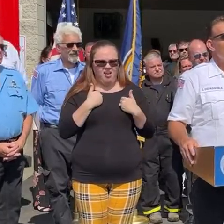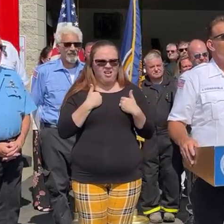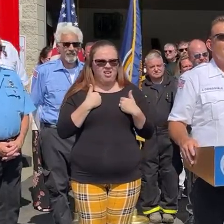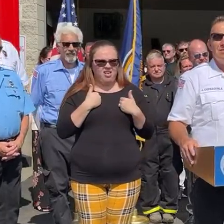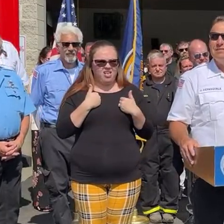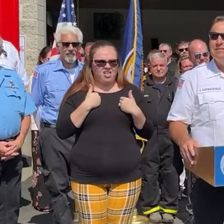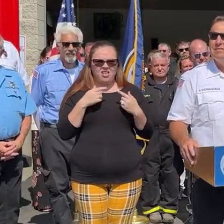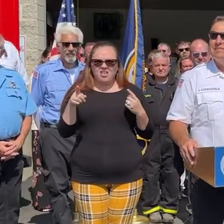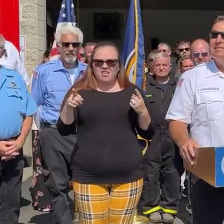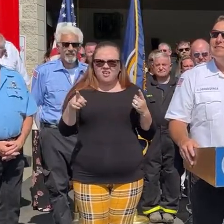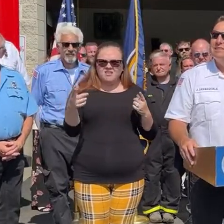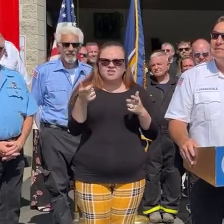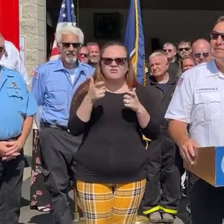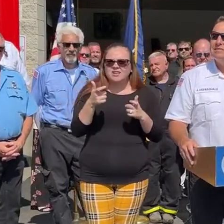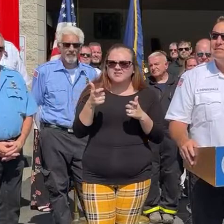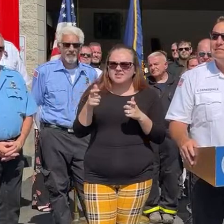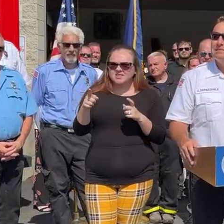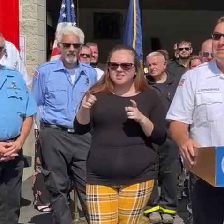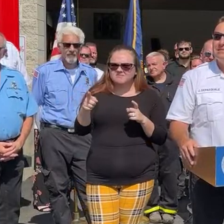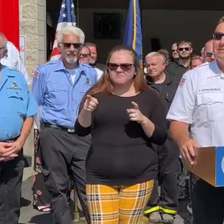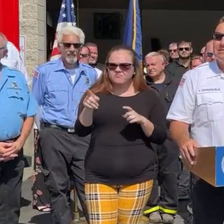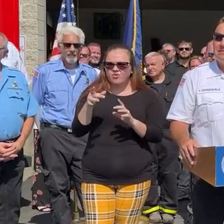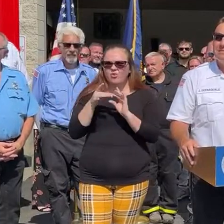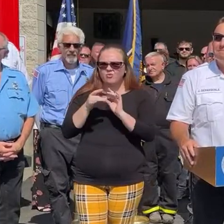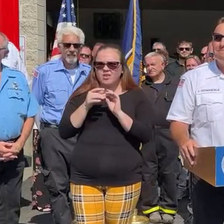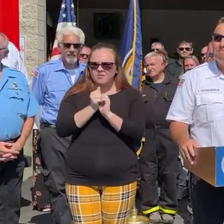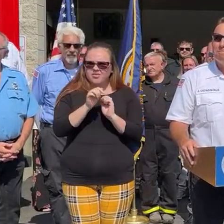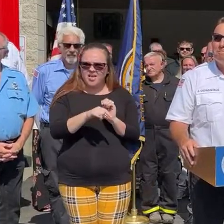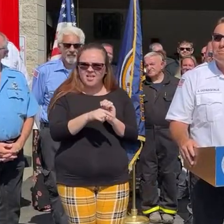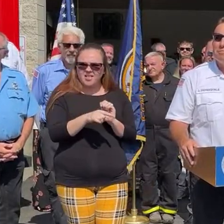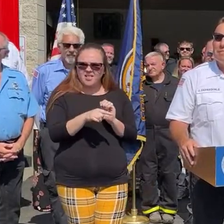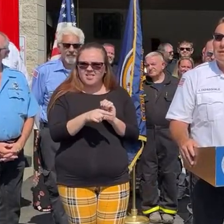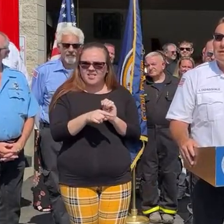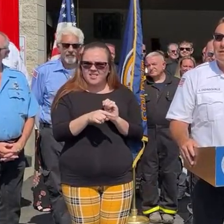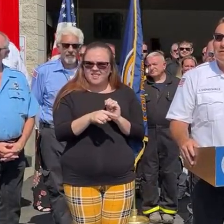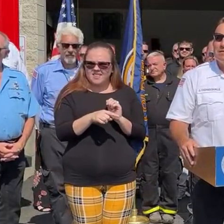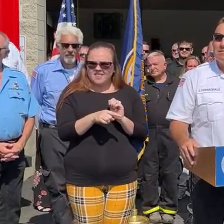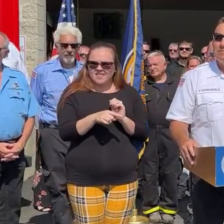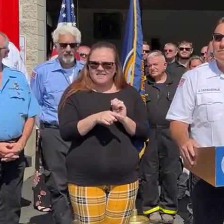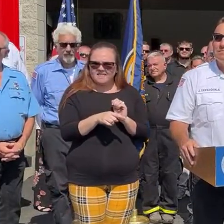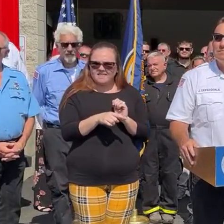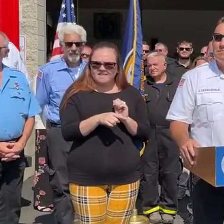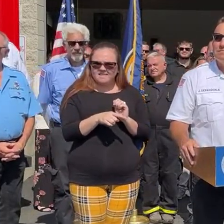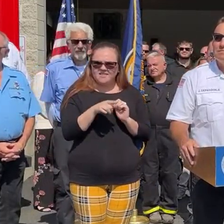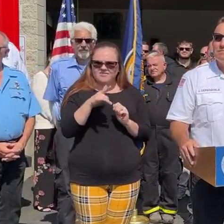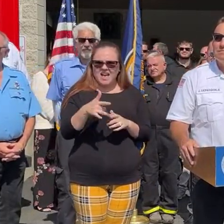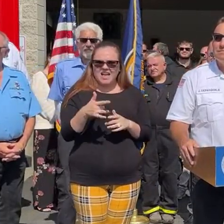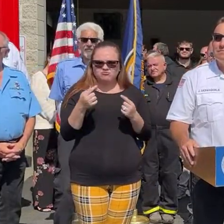Mara. She has asked a question. Yeah, really quick. Jim, so on that note, the strain that you guys might